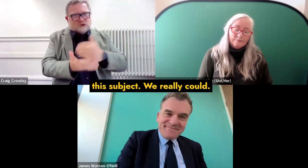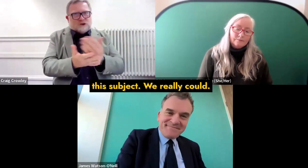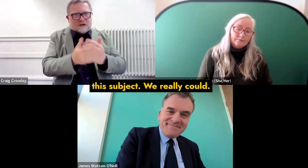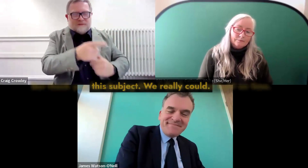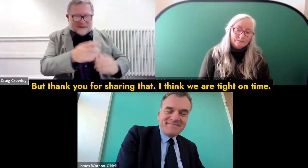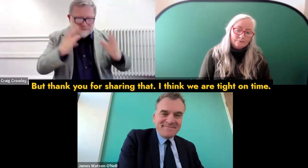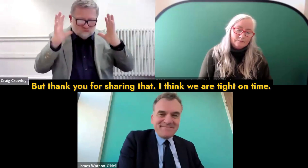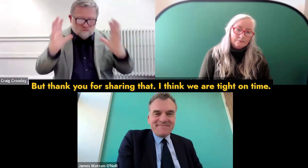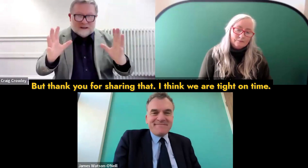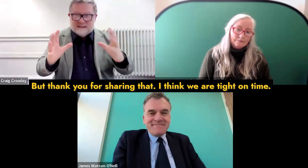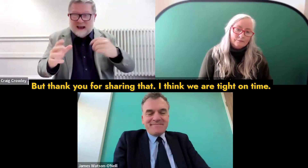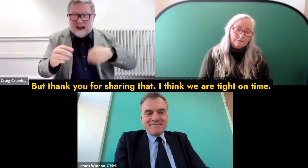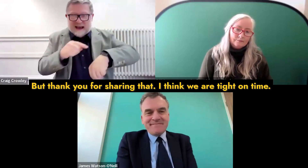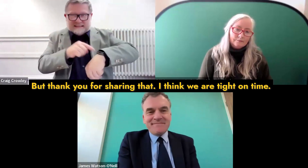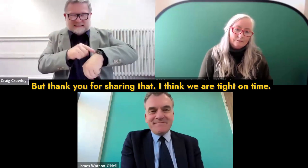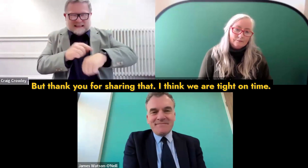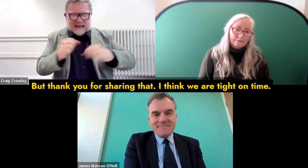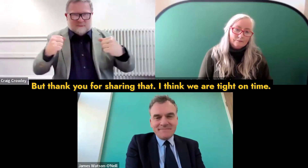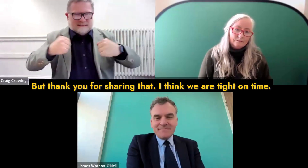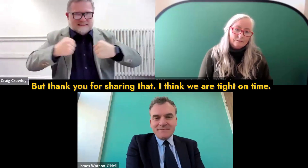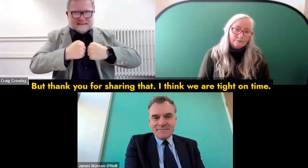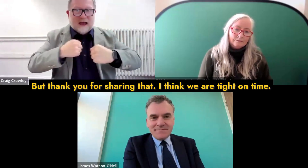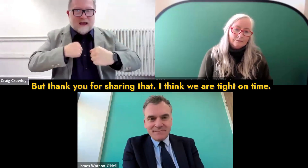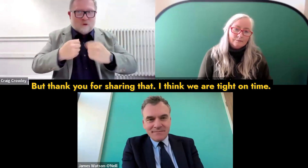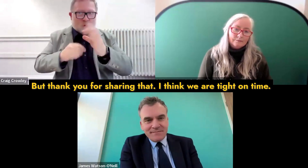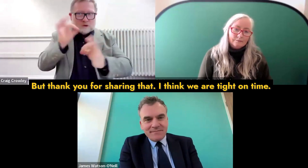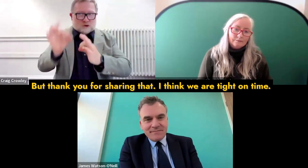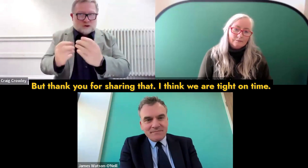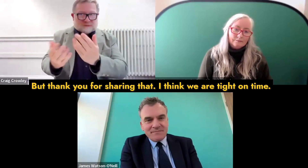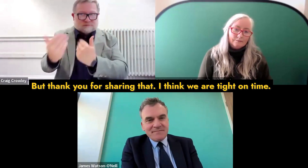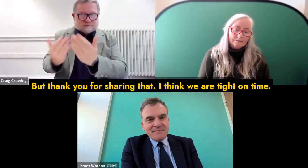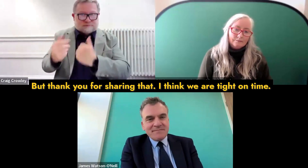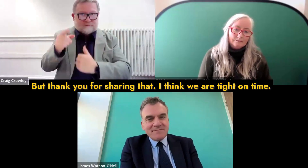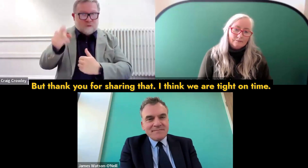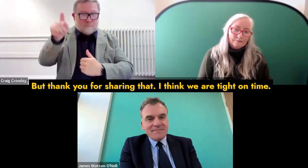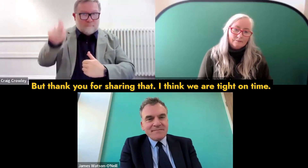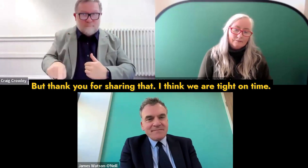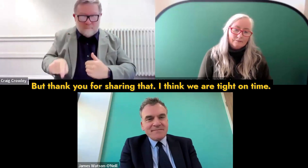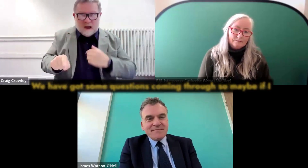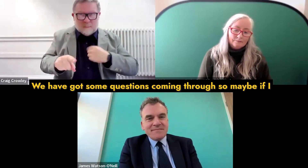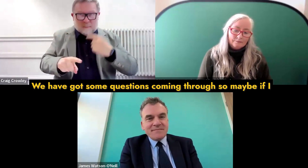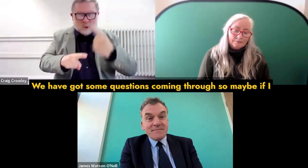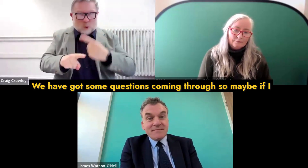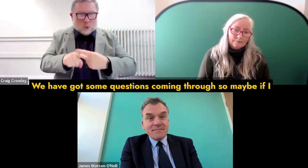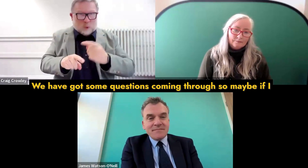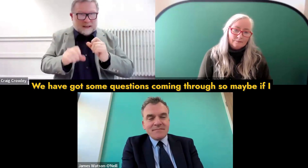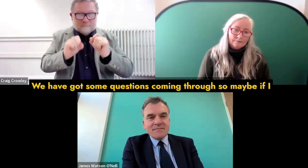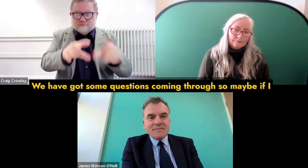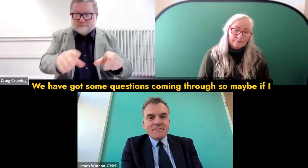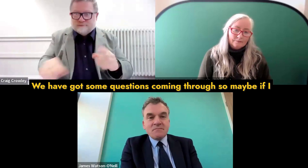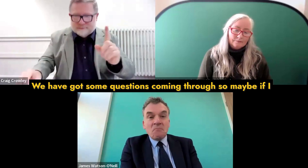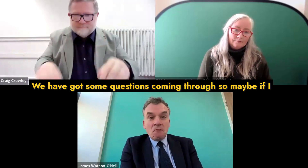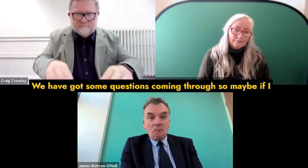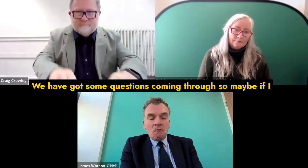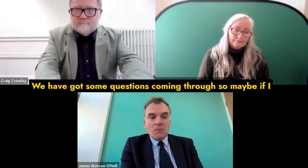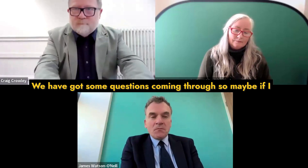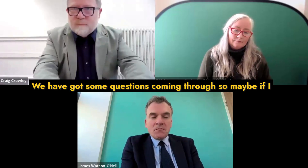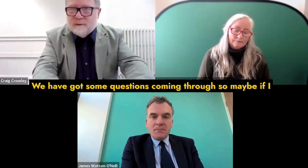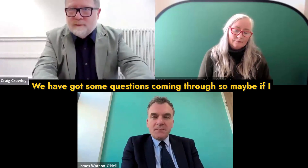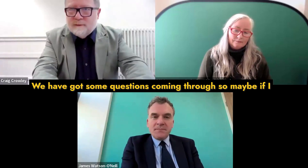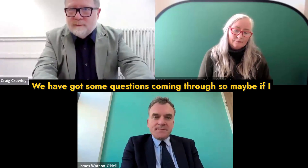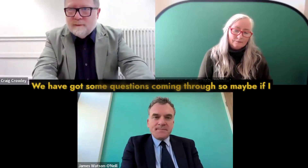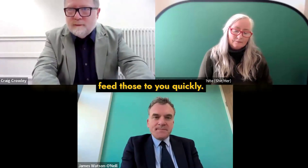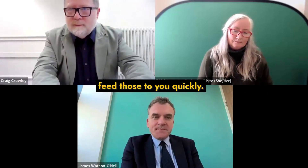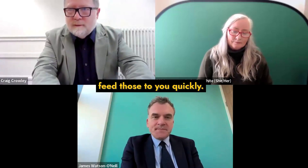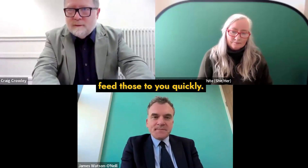really could. But thank you for sharing that. I think we are tight on time. We have got some questions coming through. So